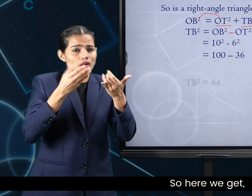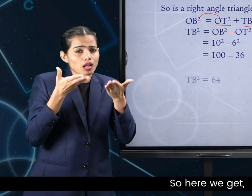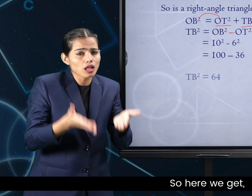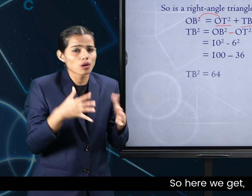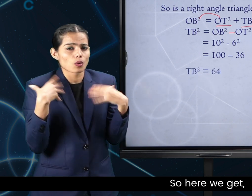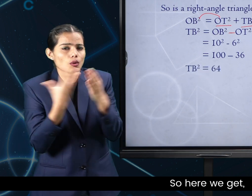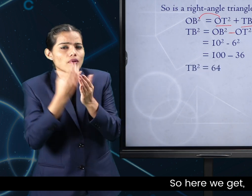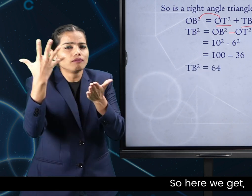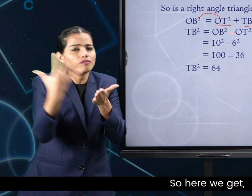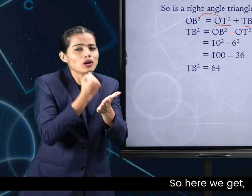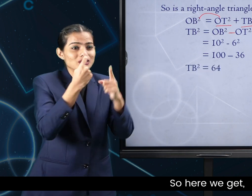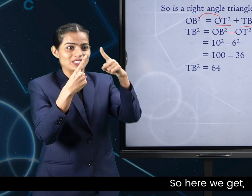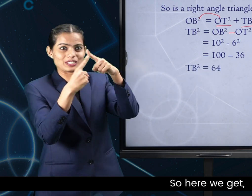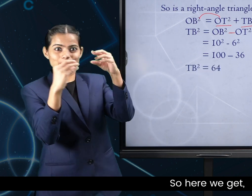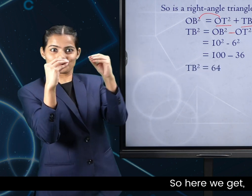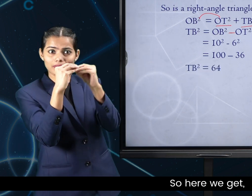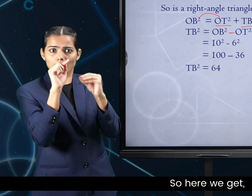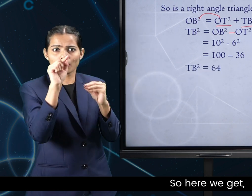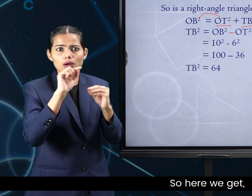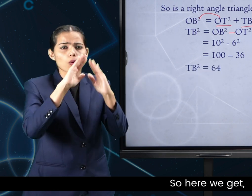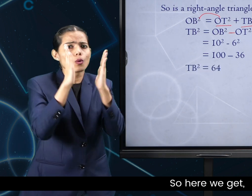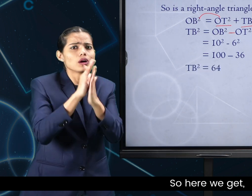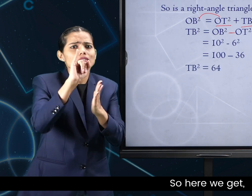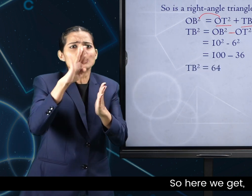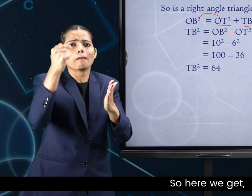So, here we get TB square is equal to 64.